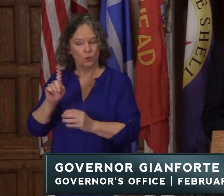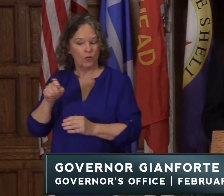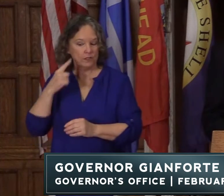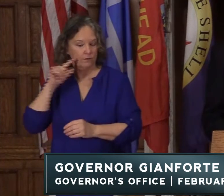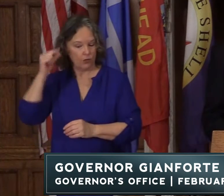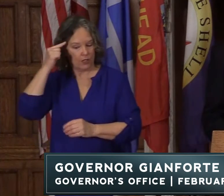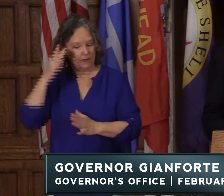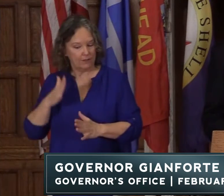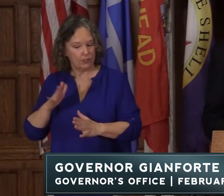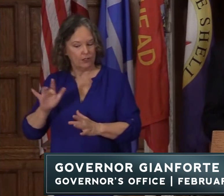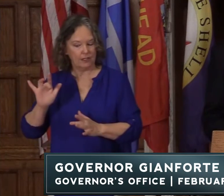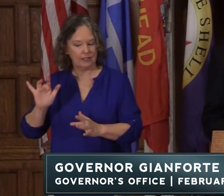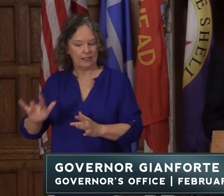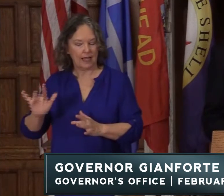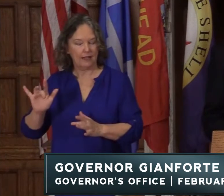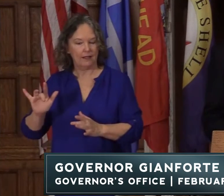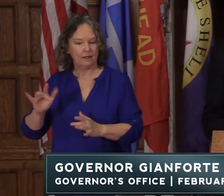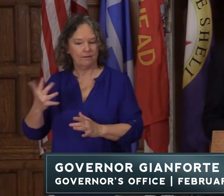to enter the queue.